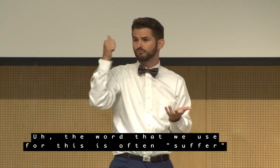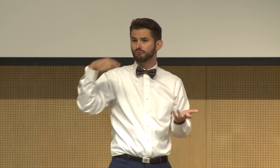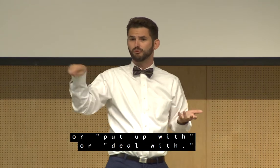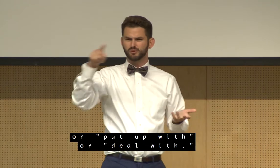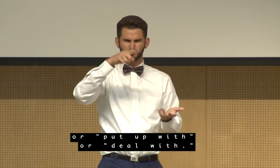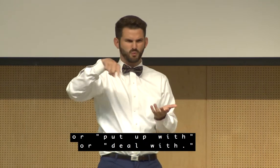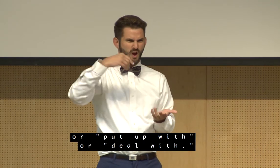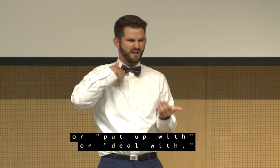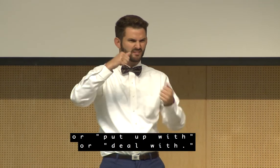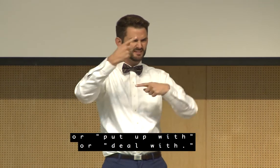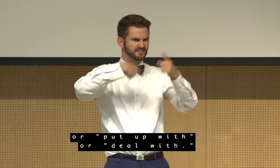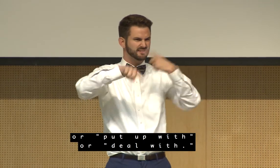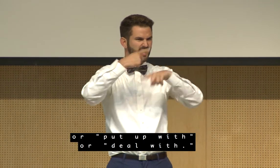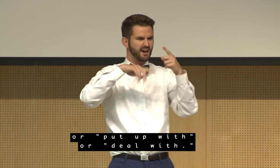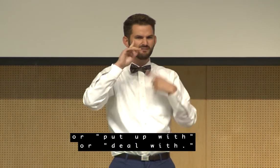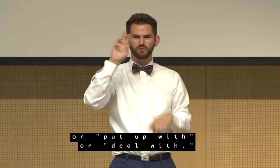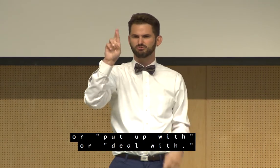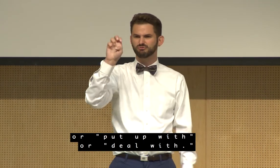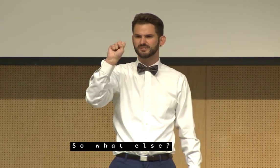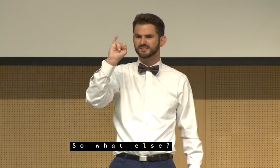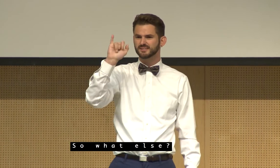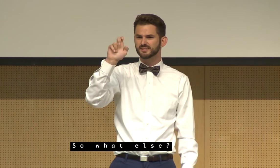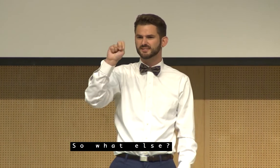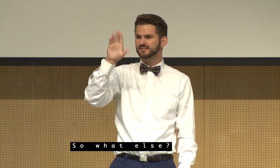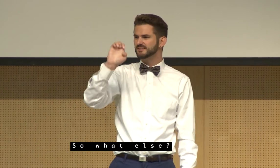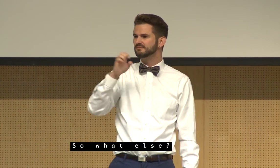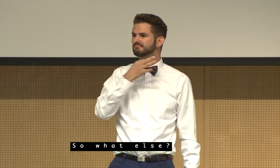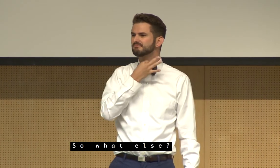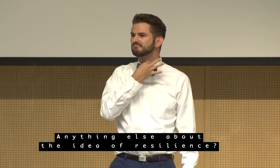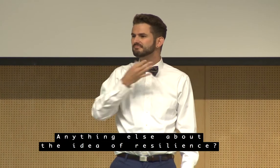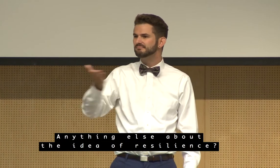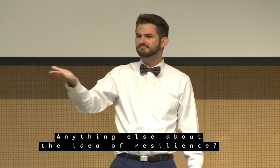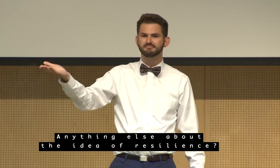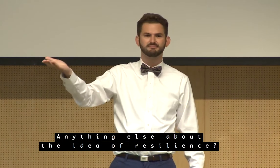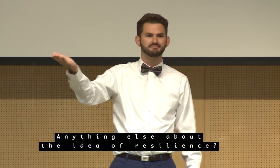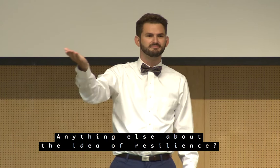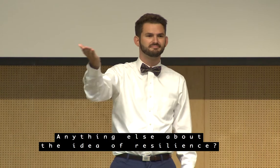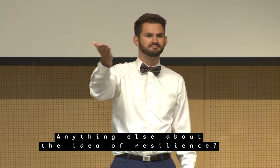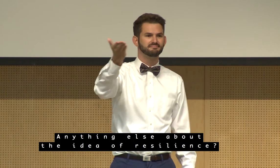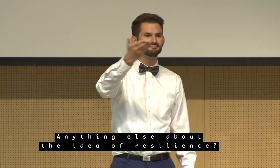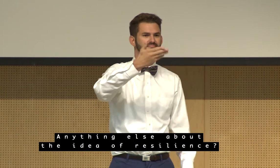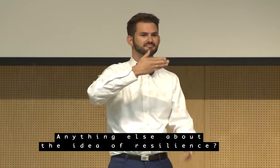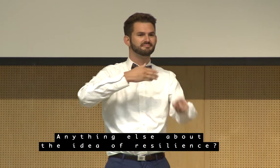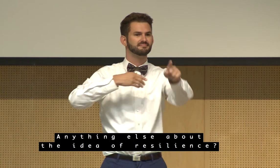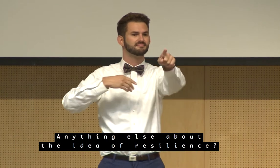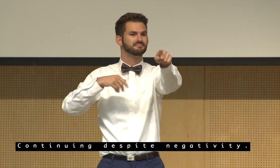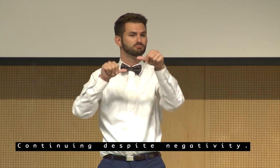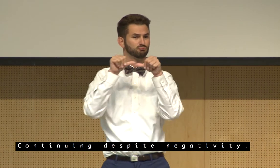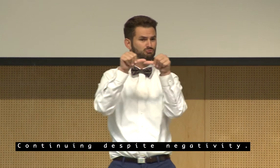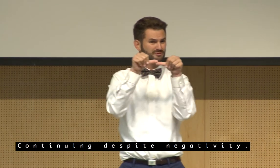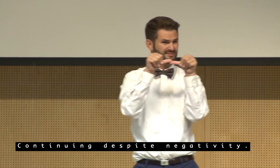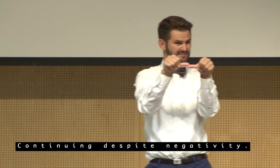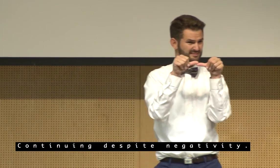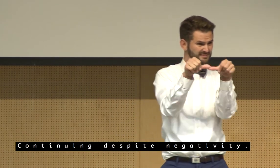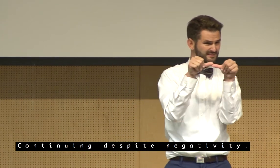suffer or put up with or deal with. So what else? Anything else about the idea of resilience? Continuing